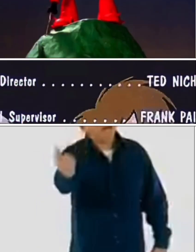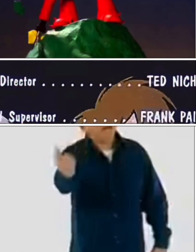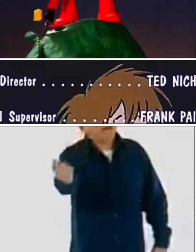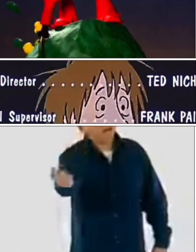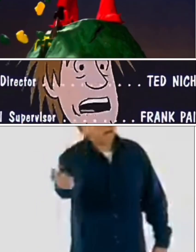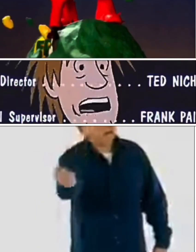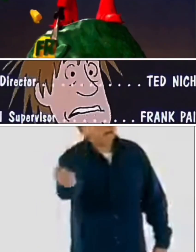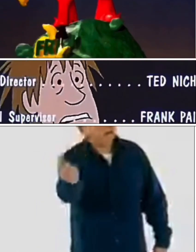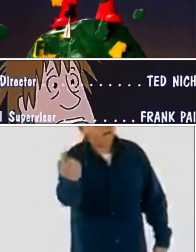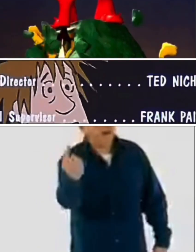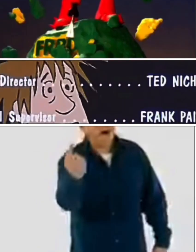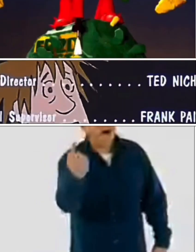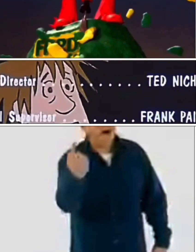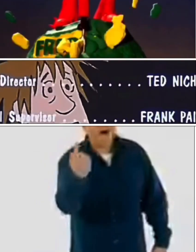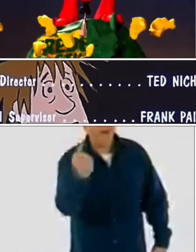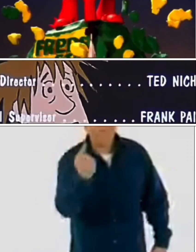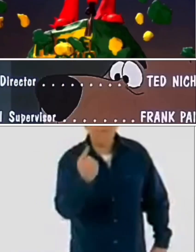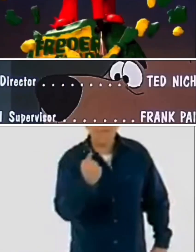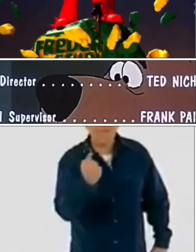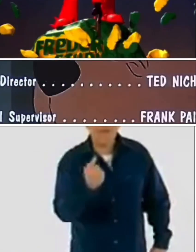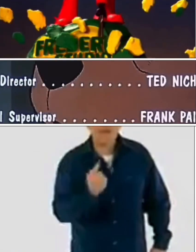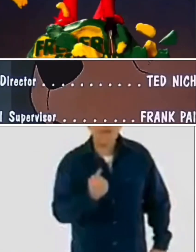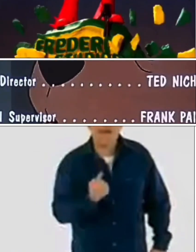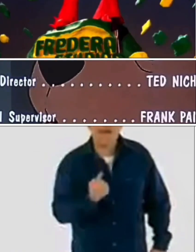going. Woo, woo.